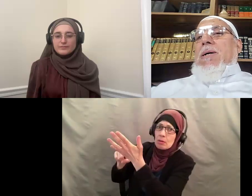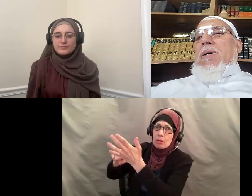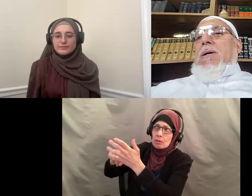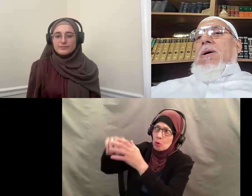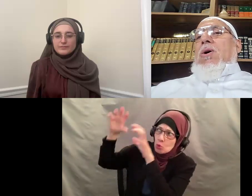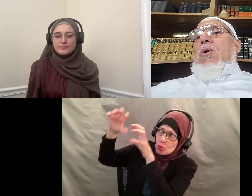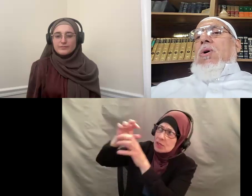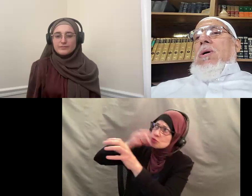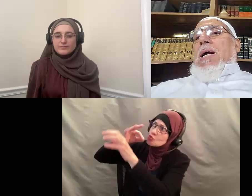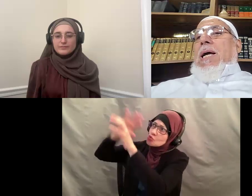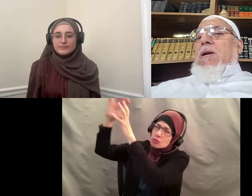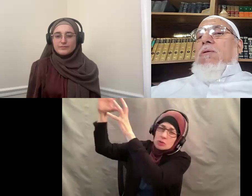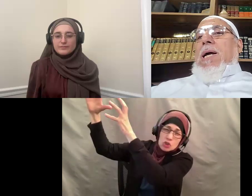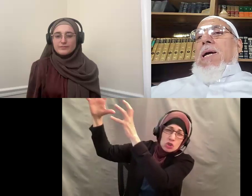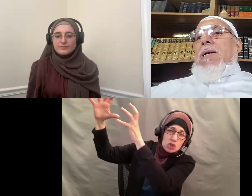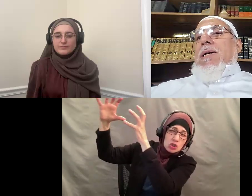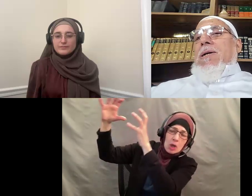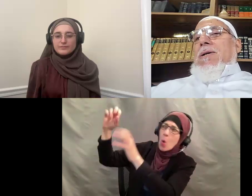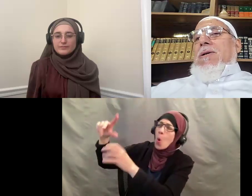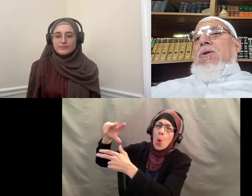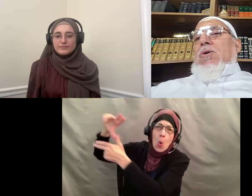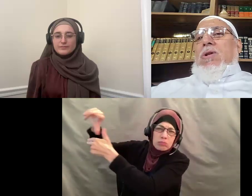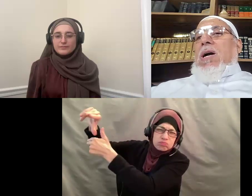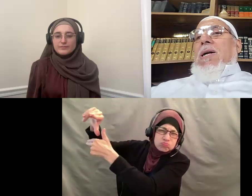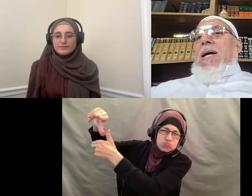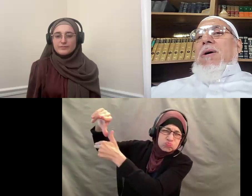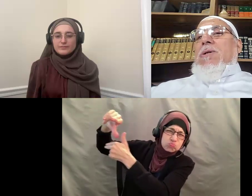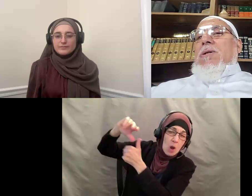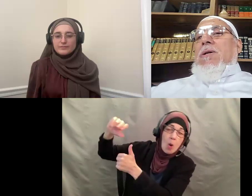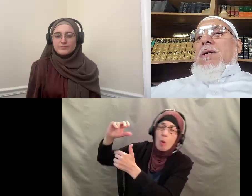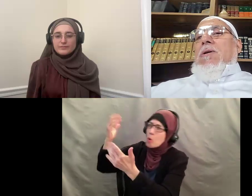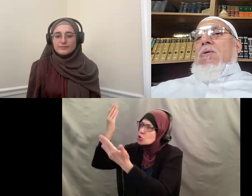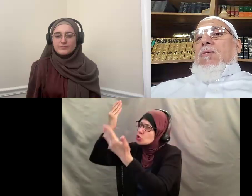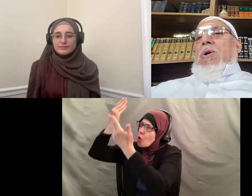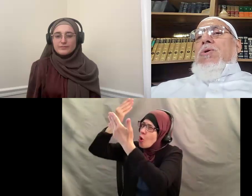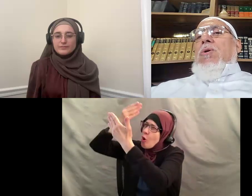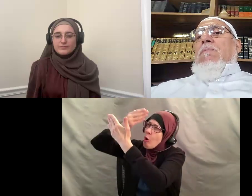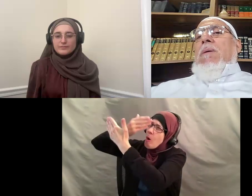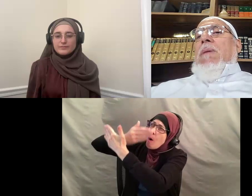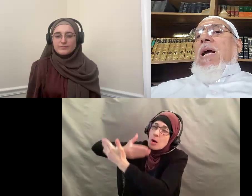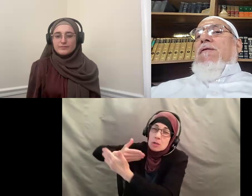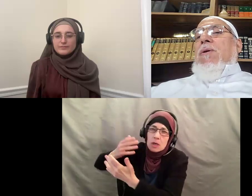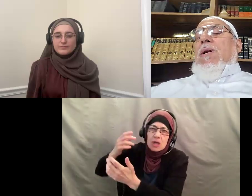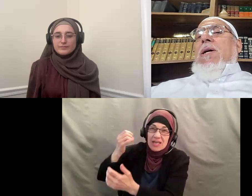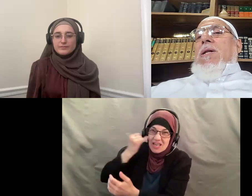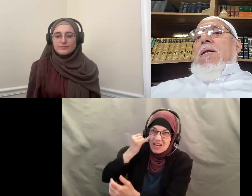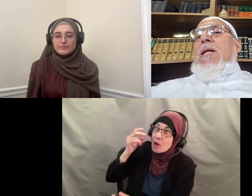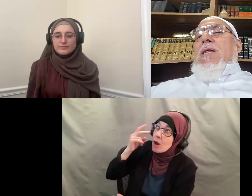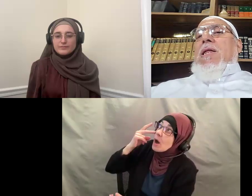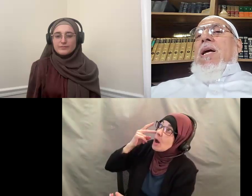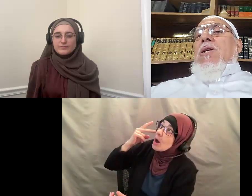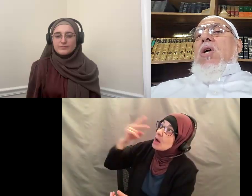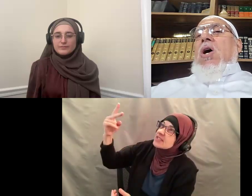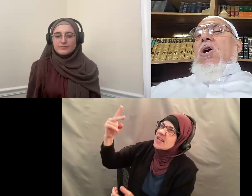coming, or a hurricane, or dark clouds, we should be mindful